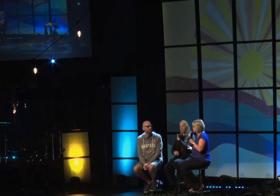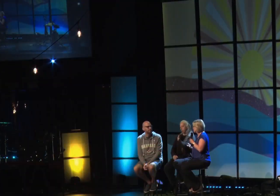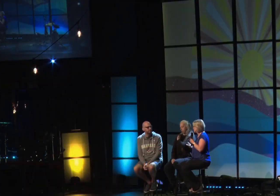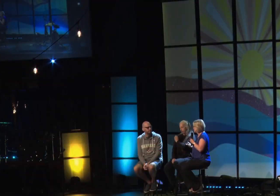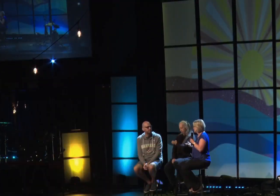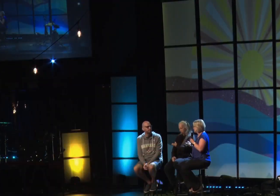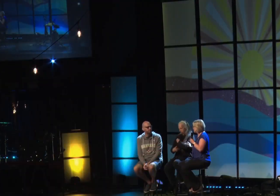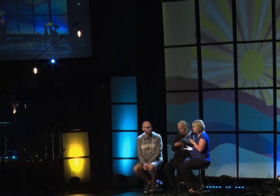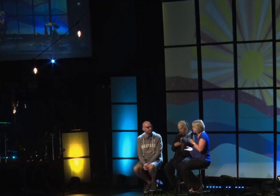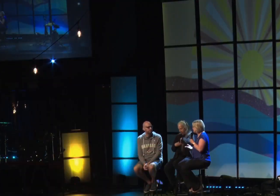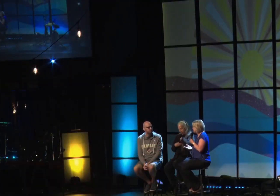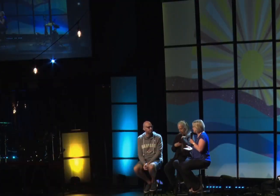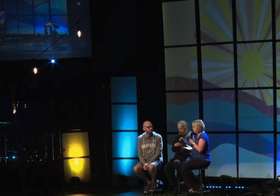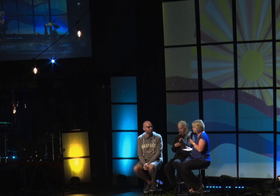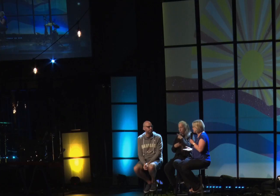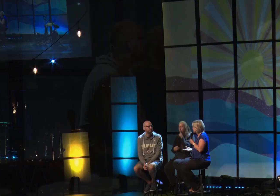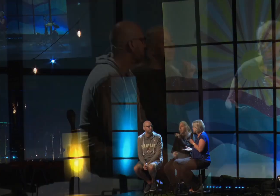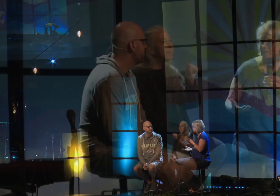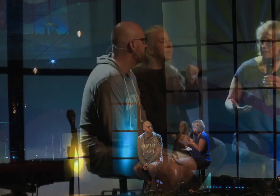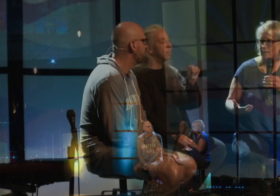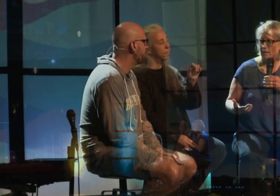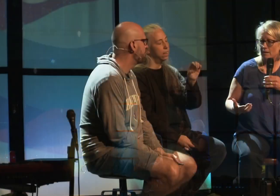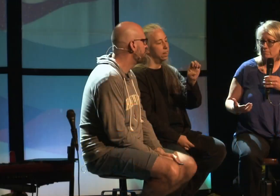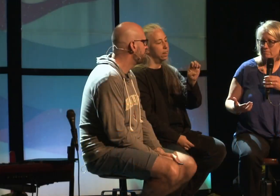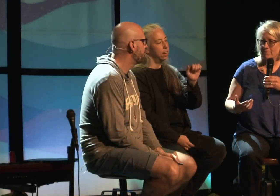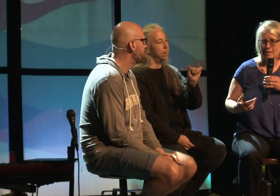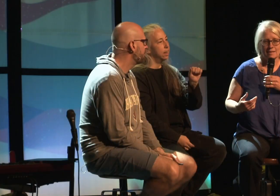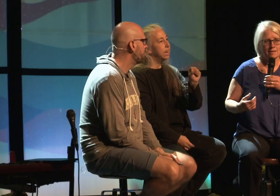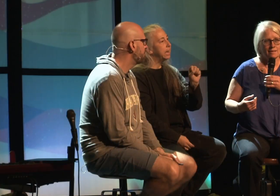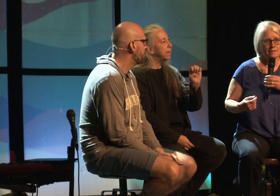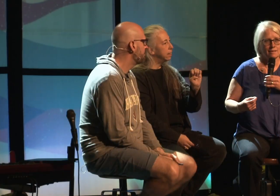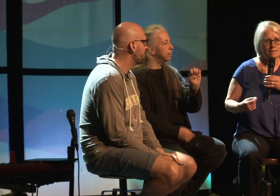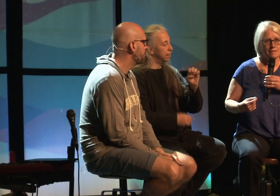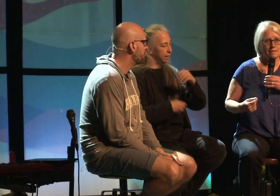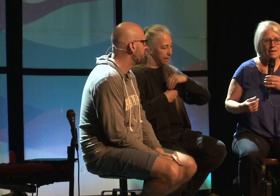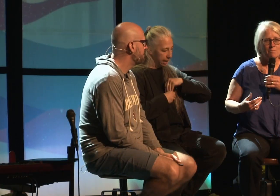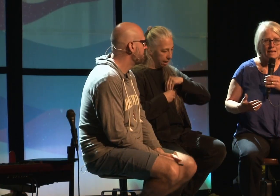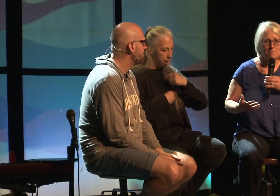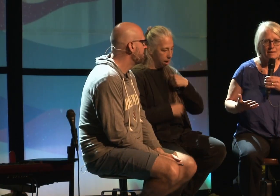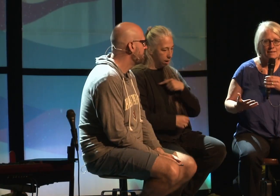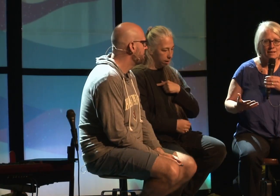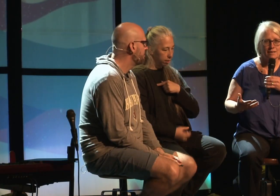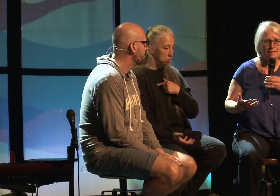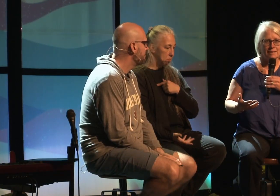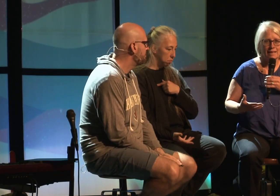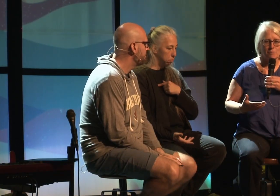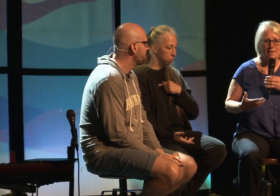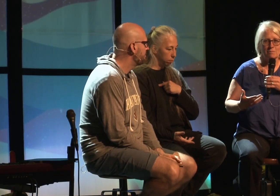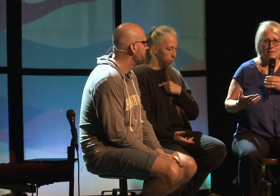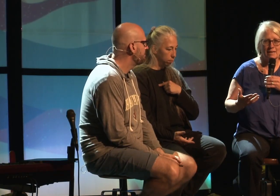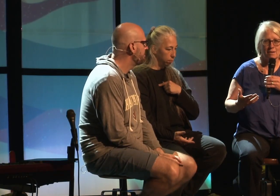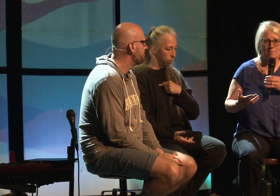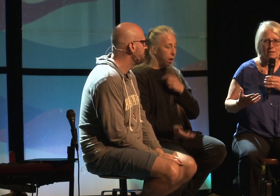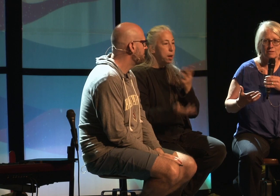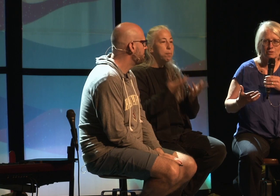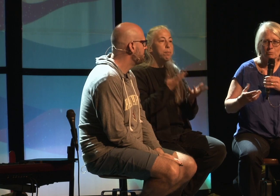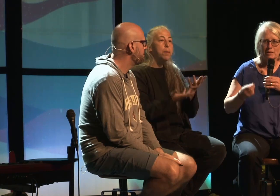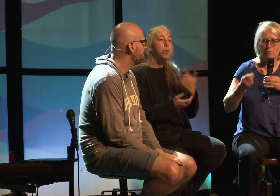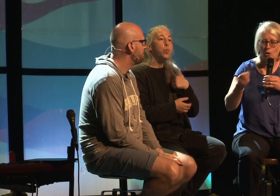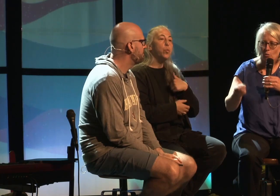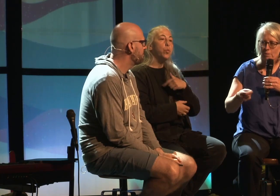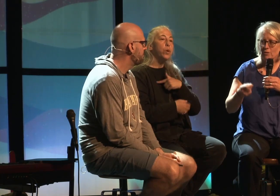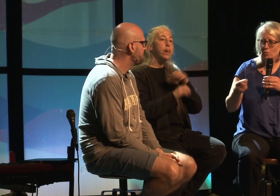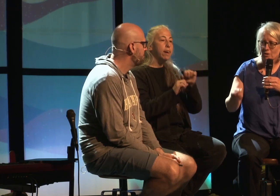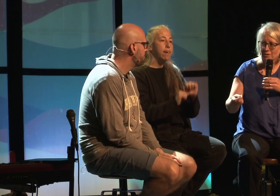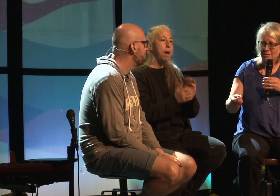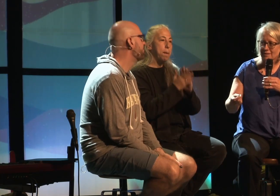in us, there's a ease in us. that maybe we can become a little bit